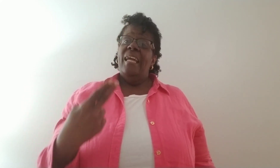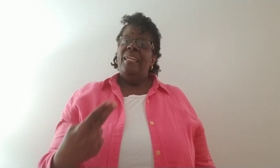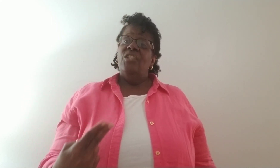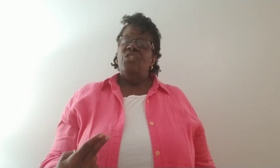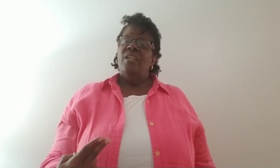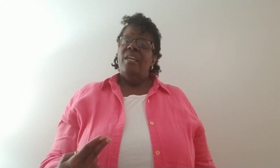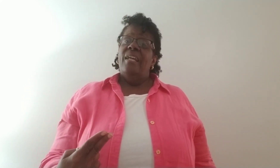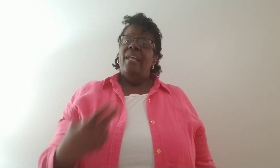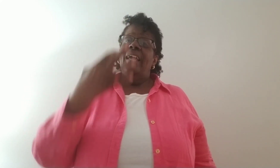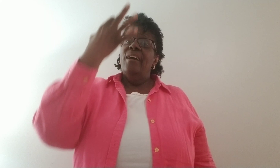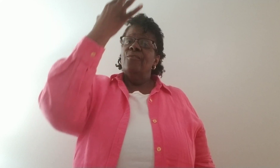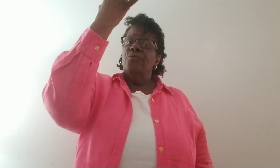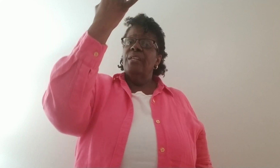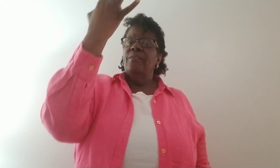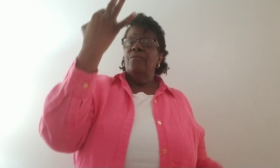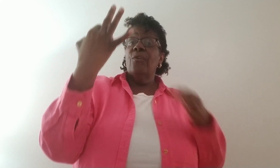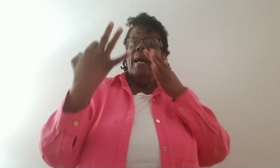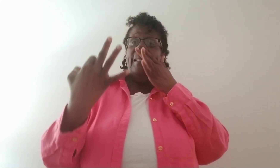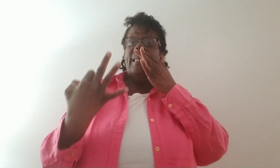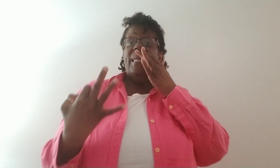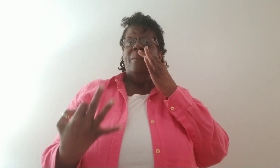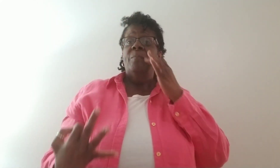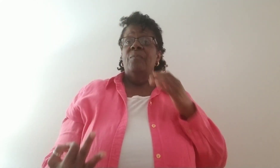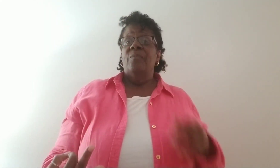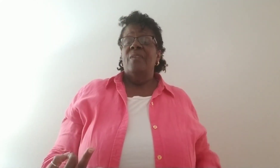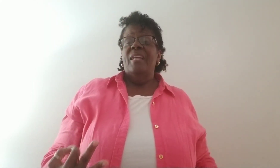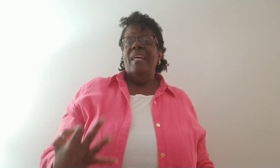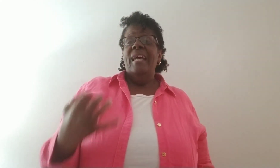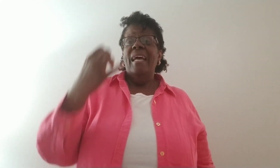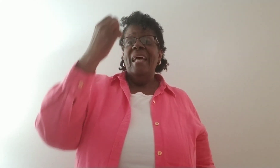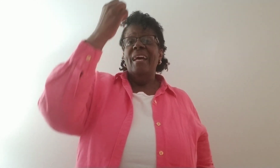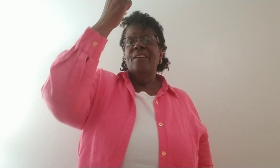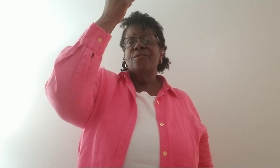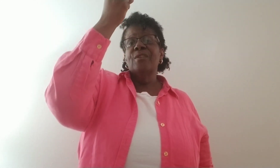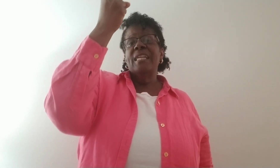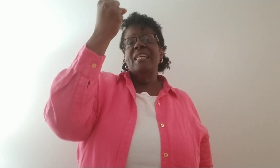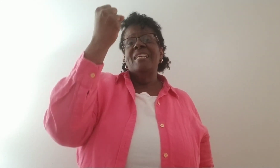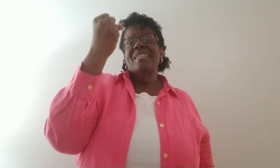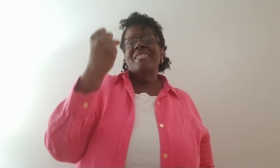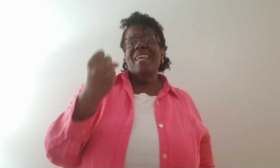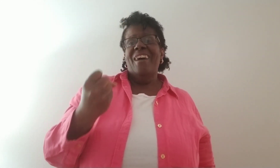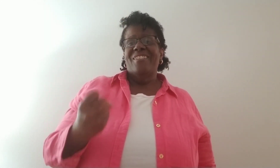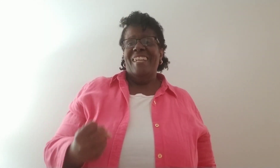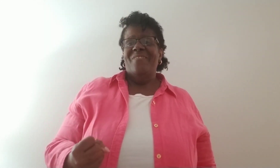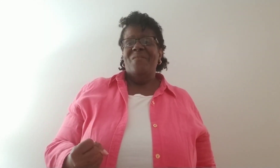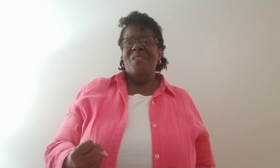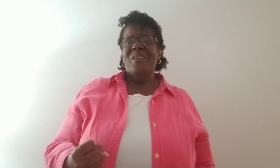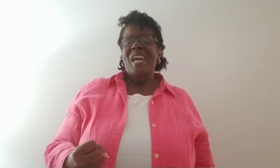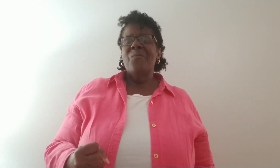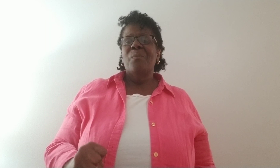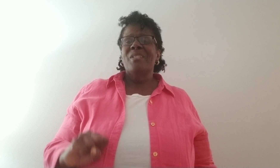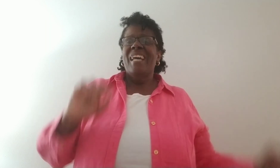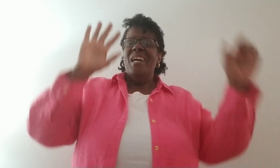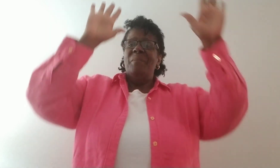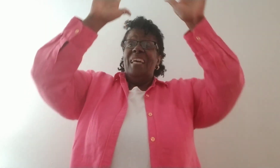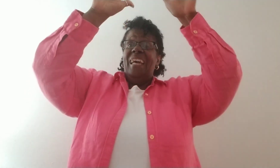T-H, every Friday, every Saturday, okay? One more time.